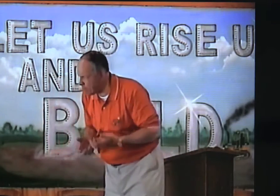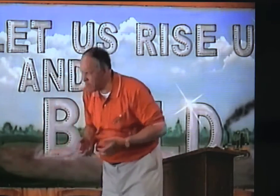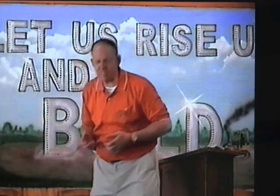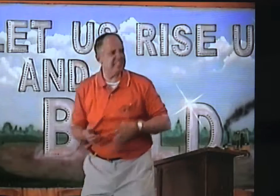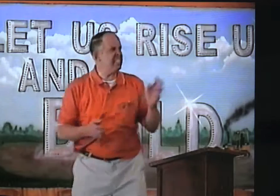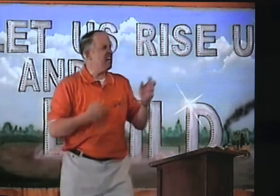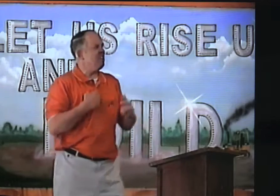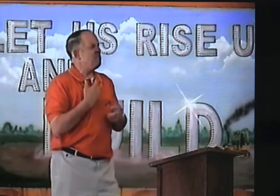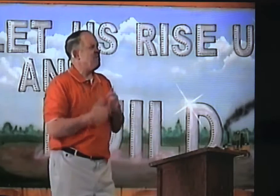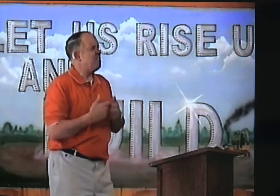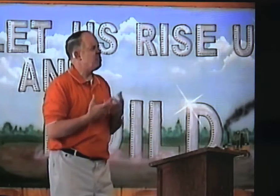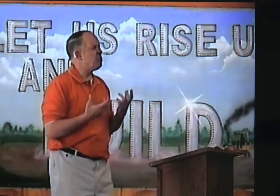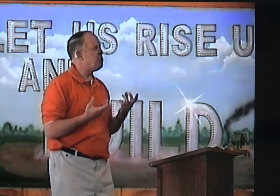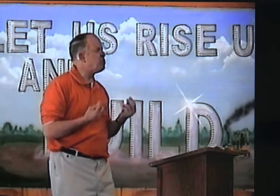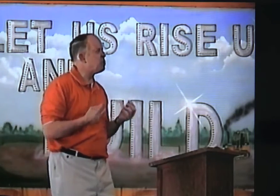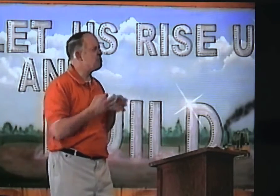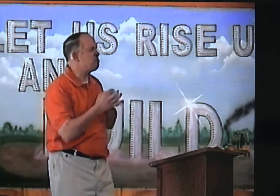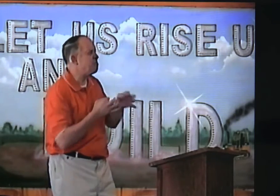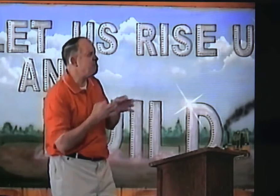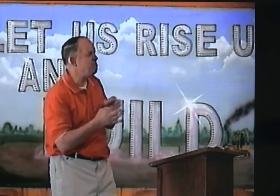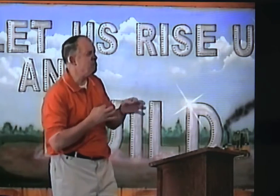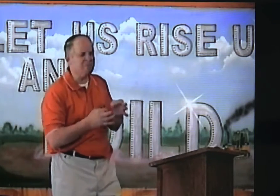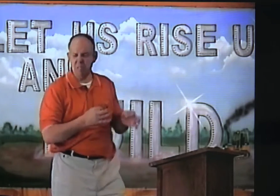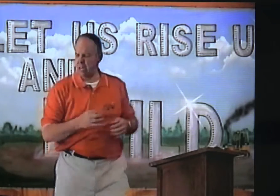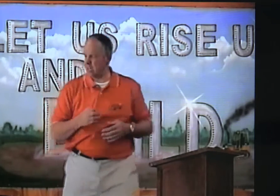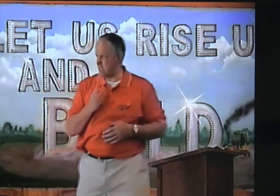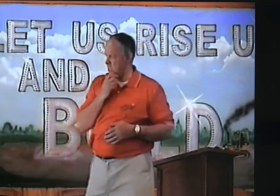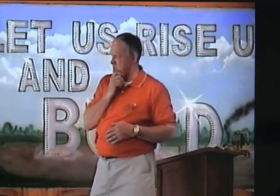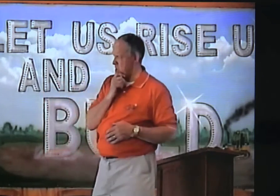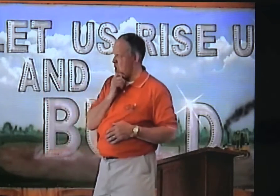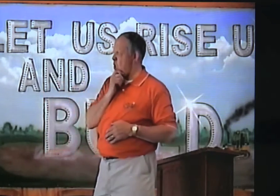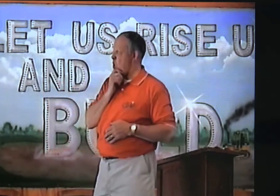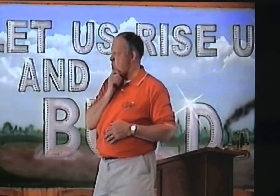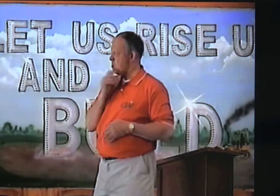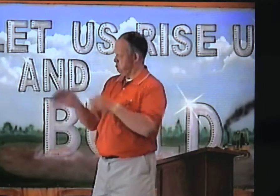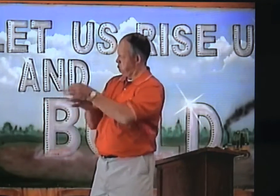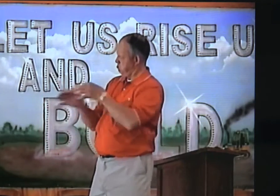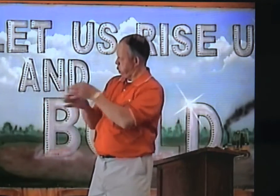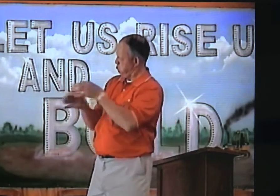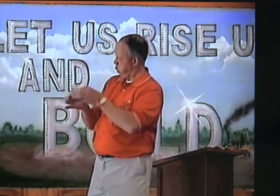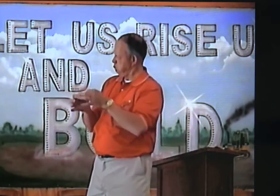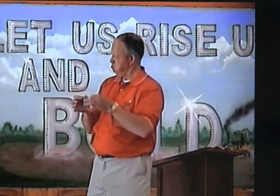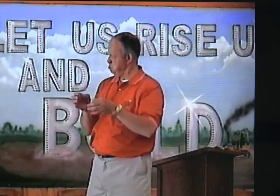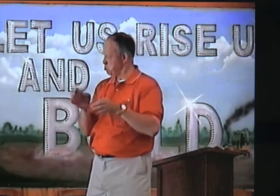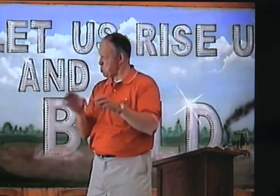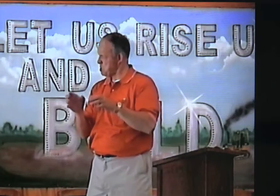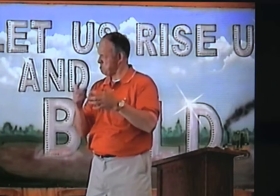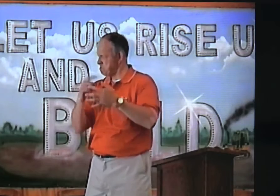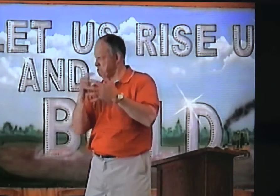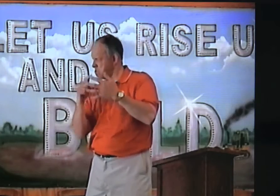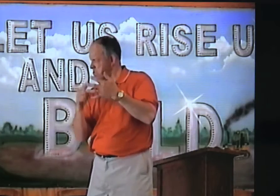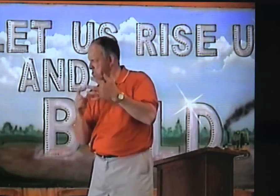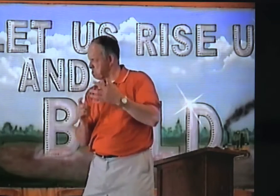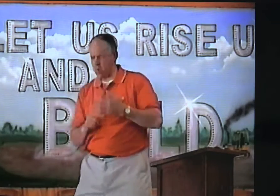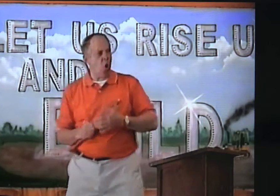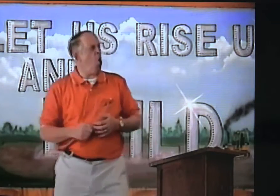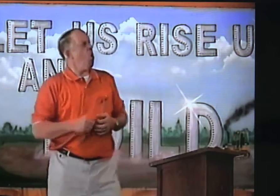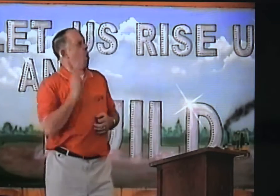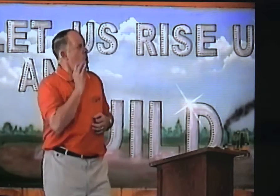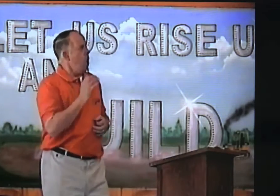What's your problem? What am I going to do about this? Oh, okay. And they can help explain, give you ideas and